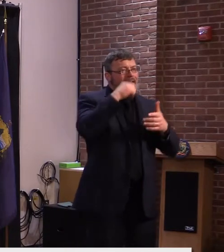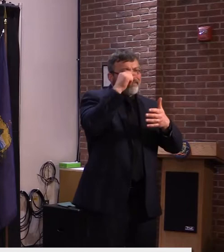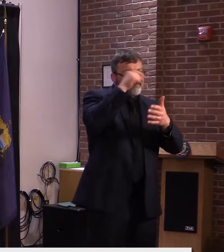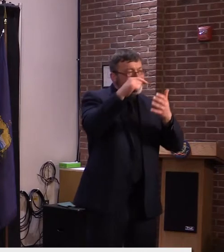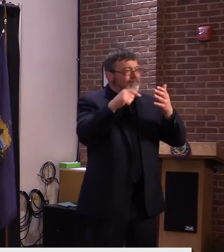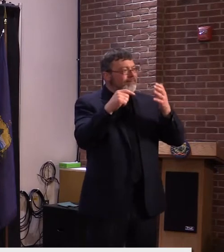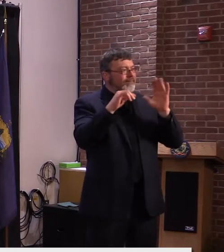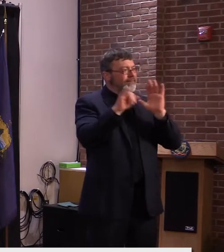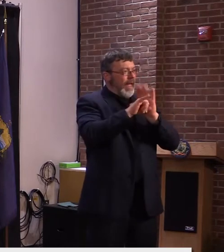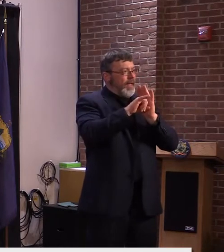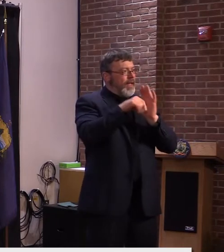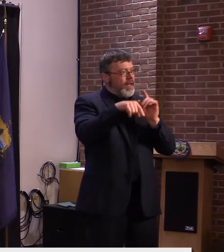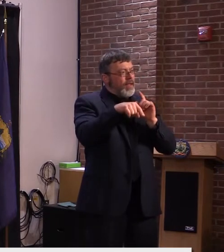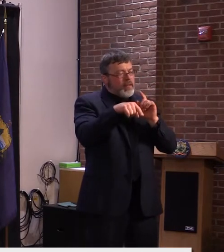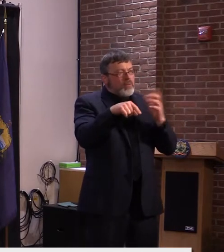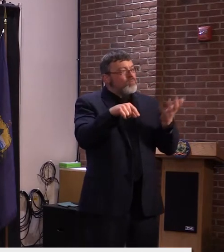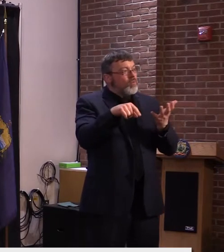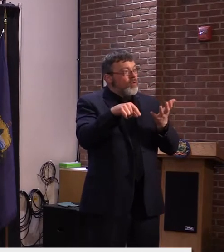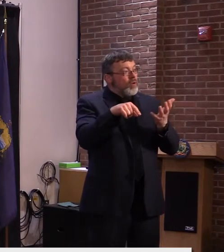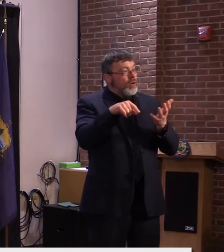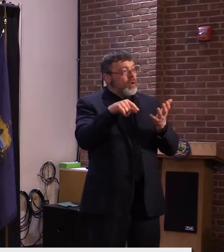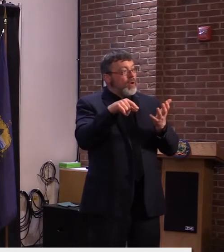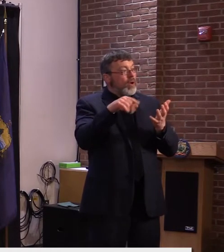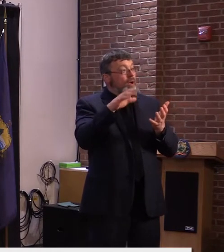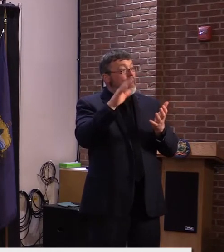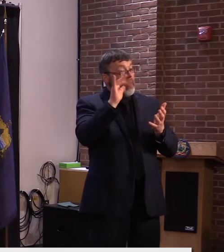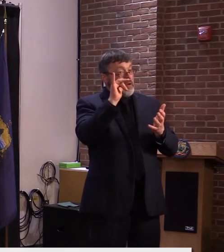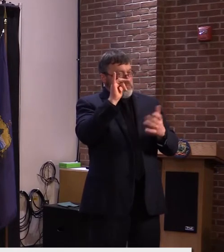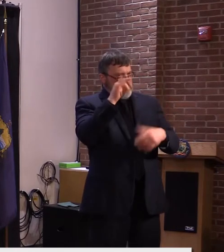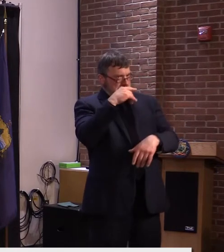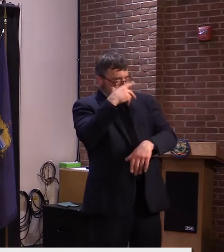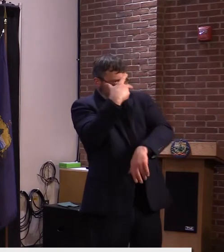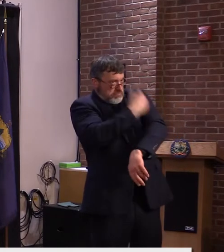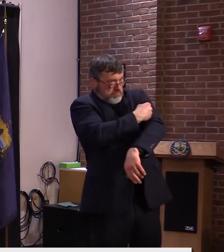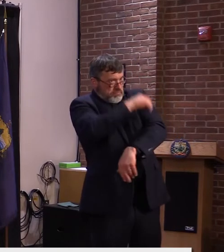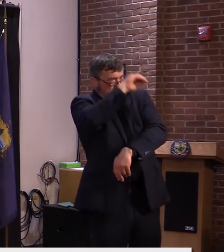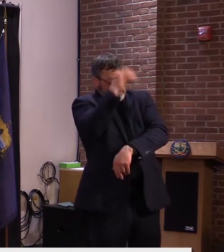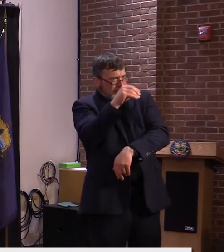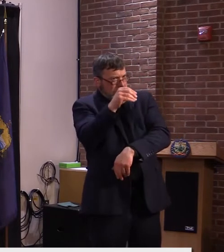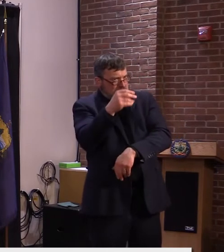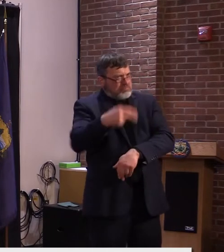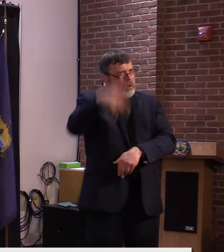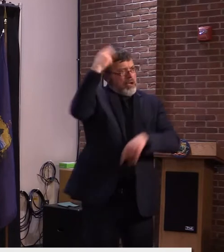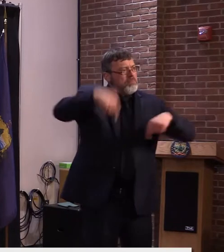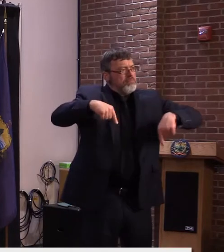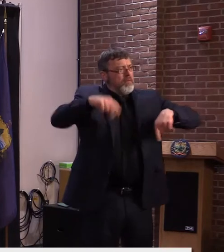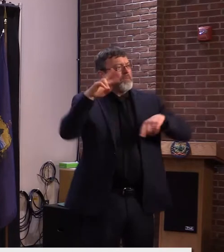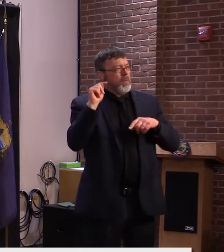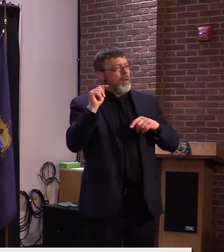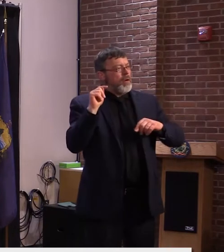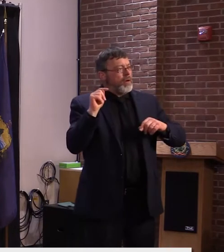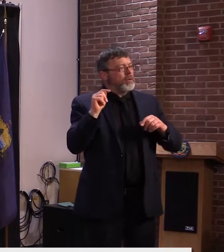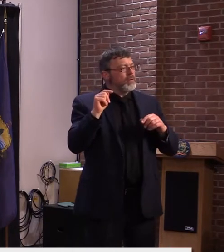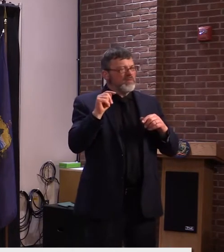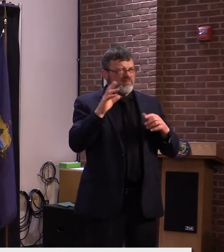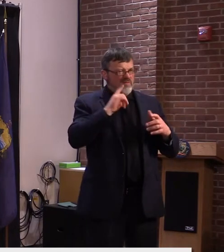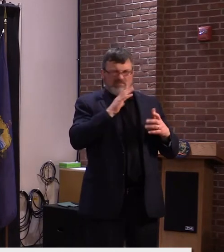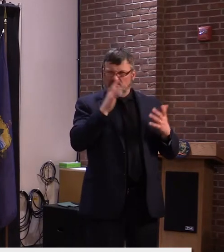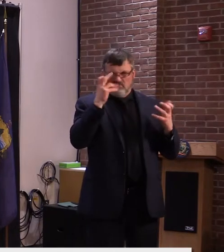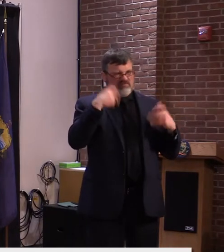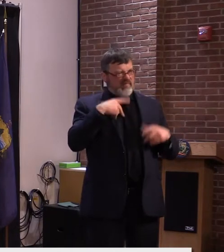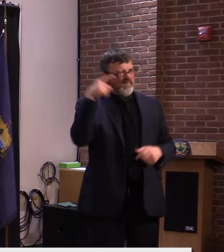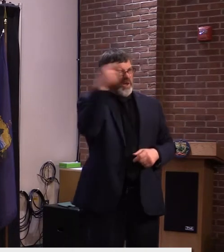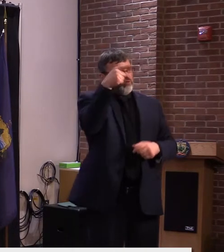said, we have one of the highest vaccination rates in the country amongst kids, by far. And when you look at it,